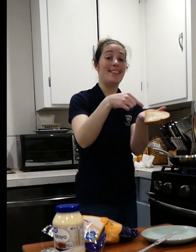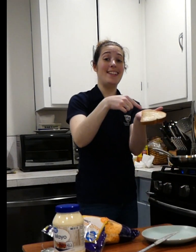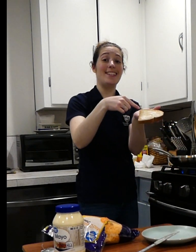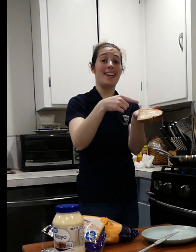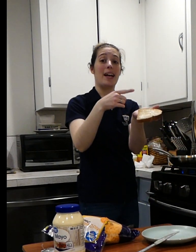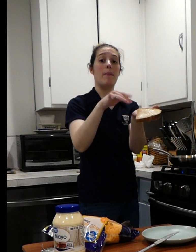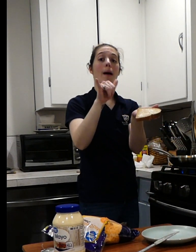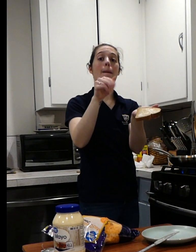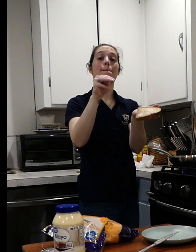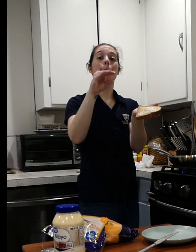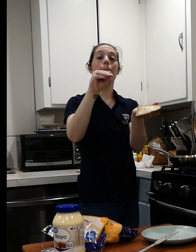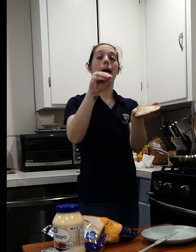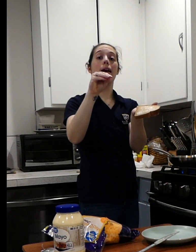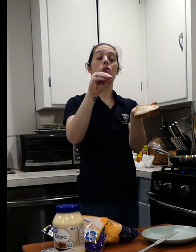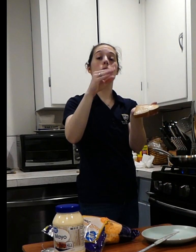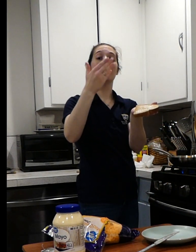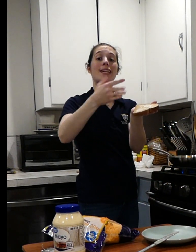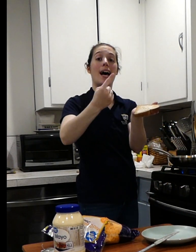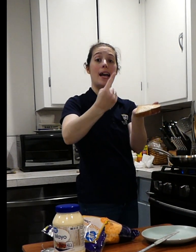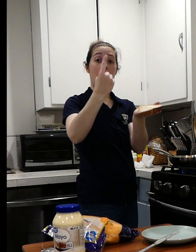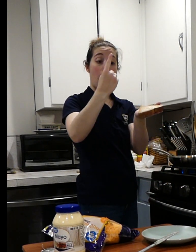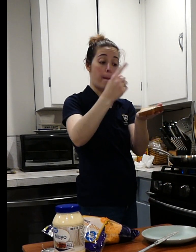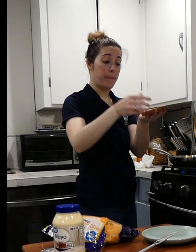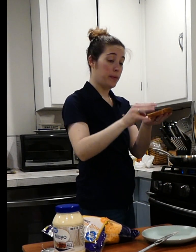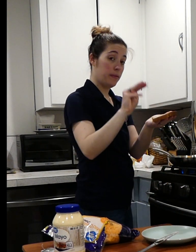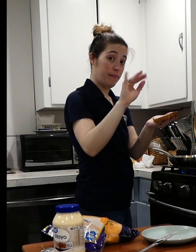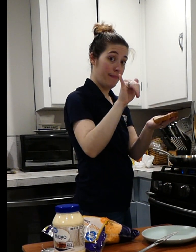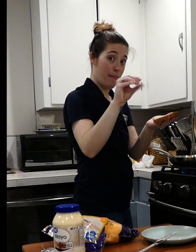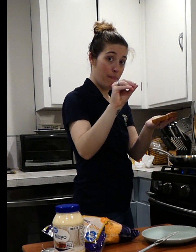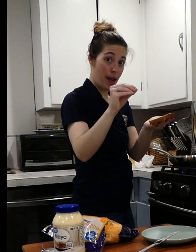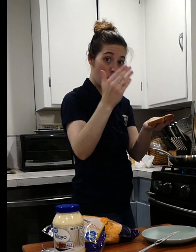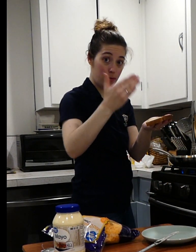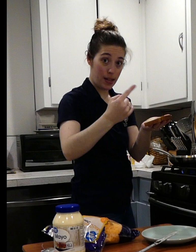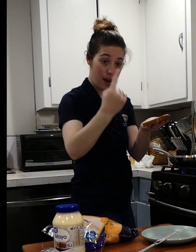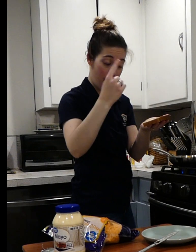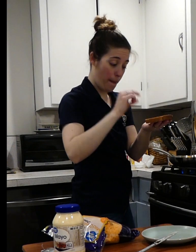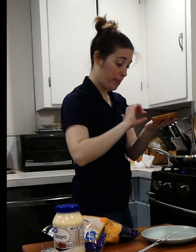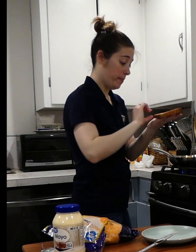this time mayo side up. Mayo side up.